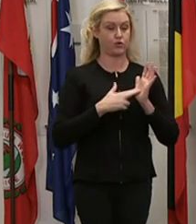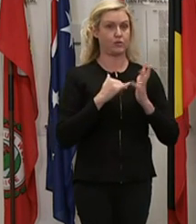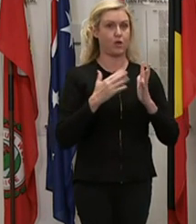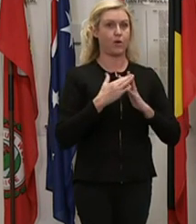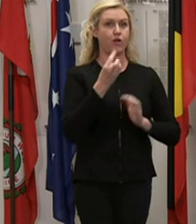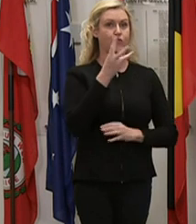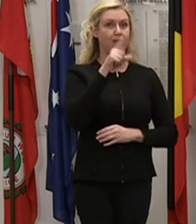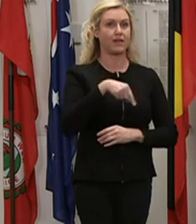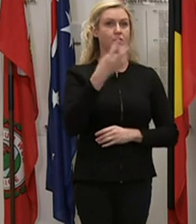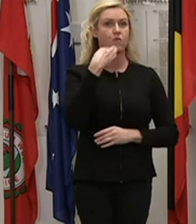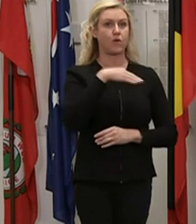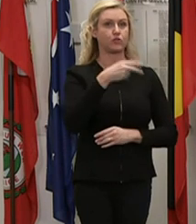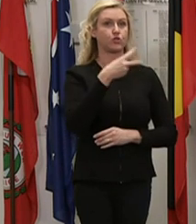to